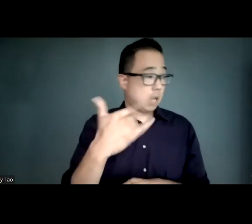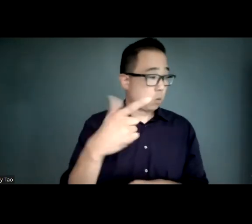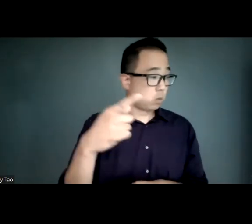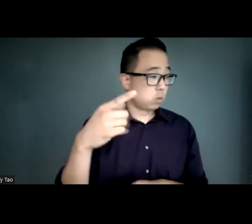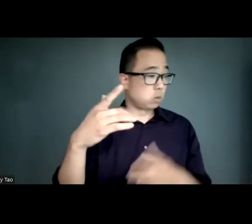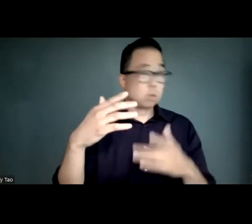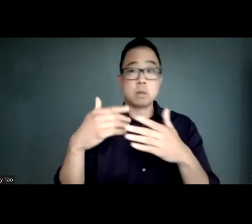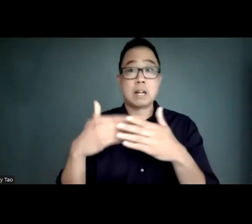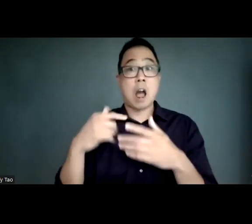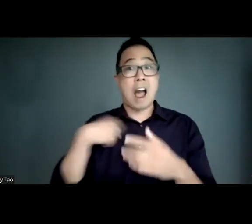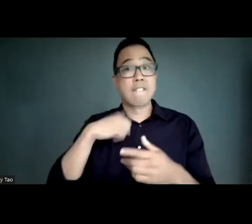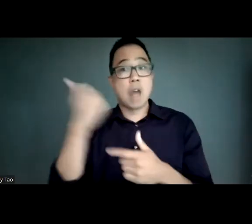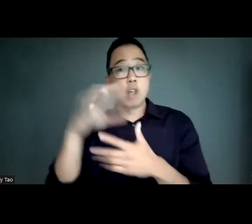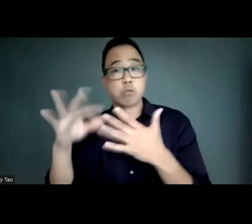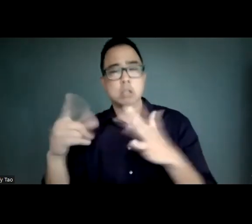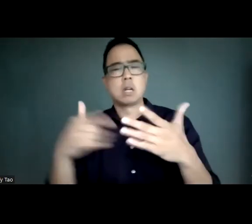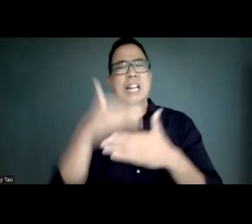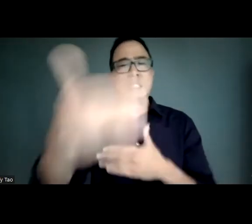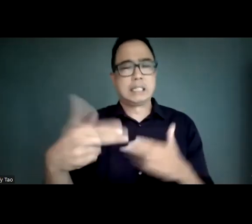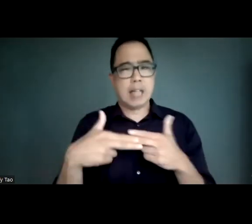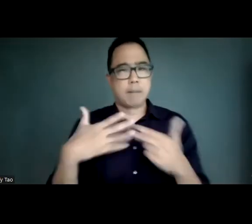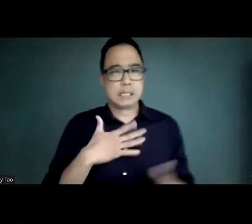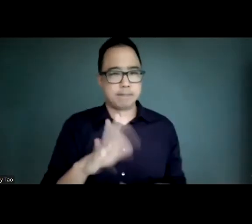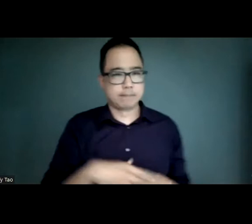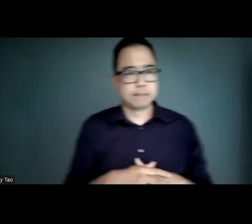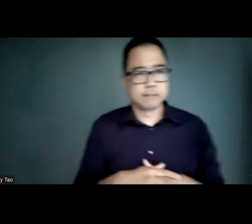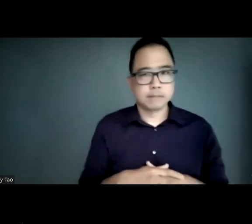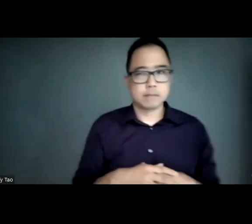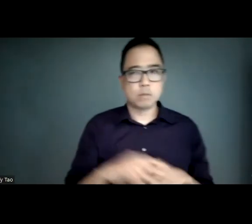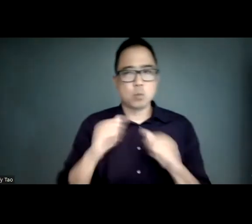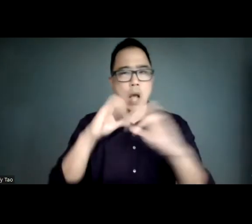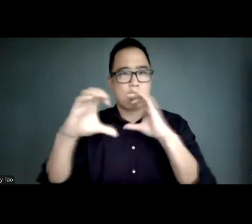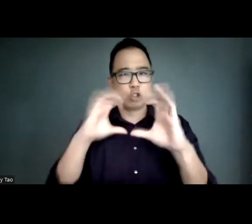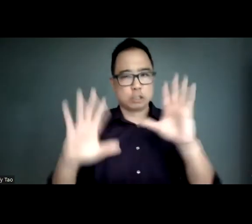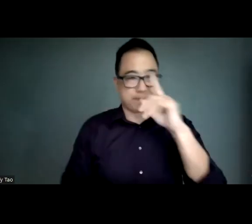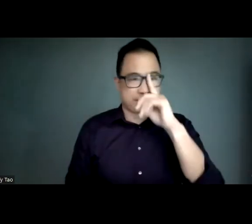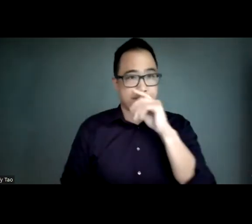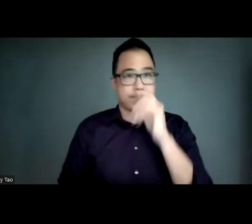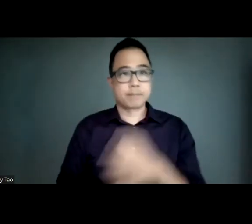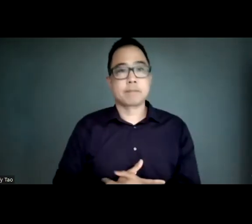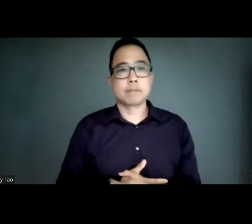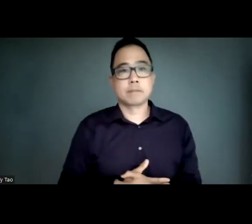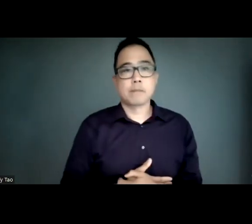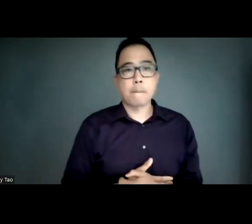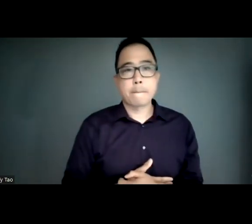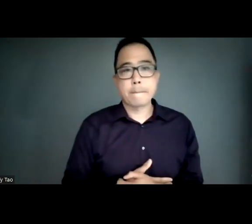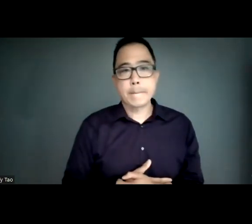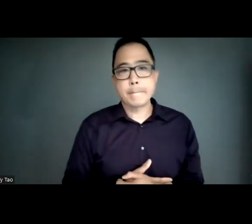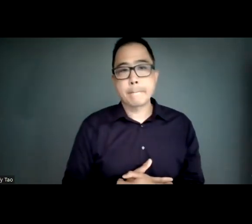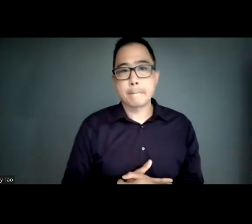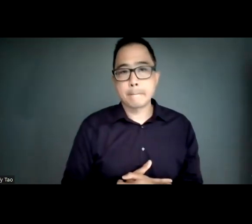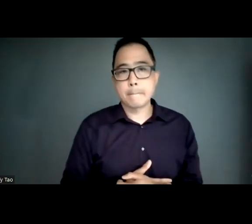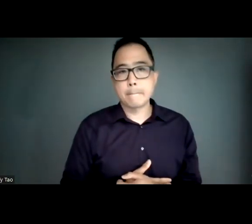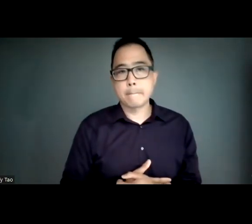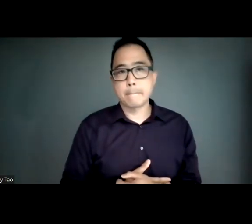with everyone and not keeping it to yourself is the responsible thing to do. Few of more options on the next